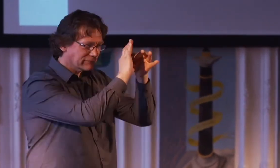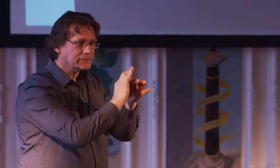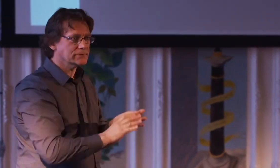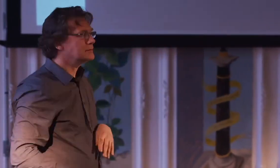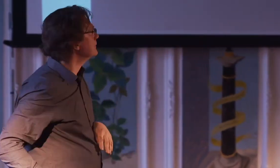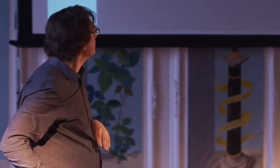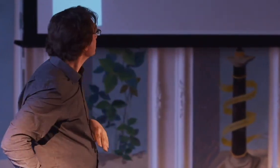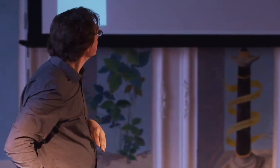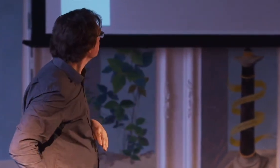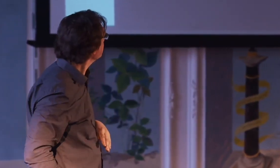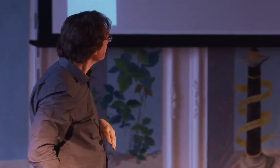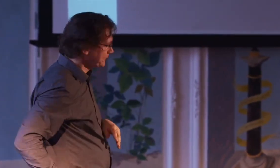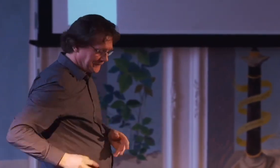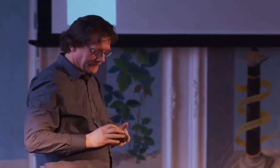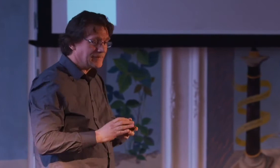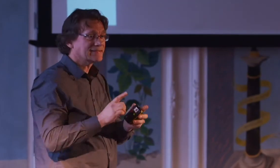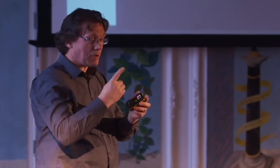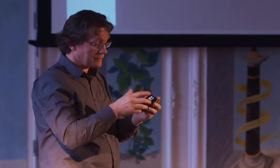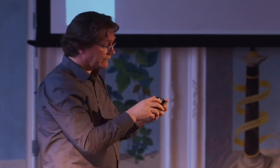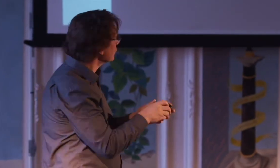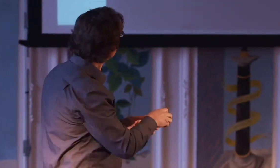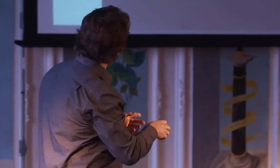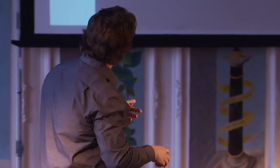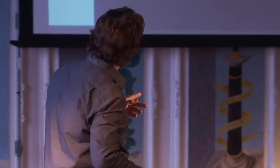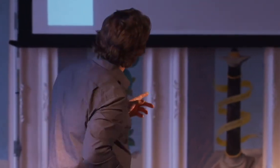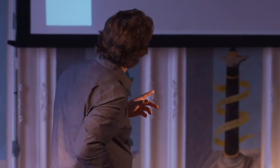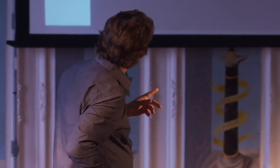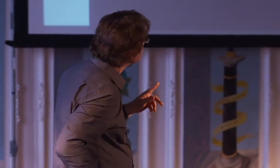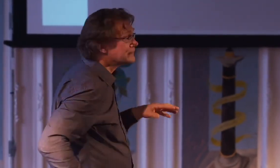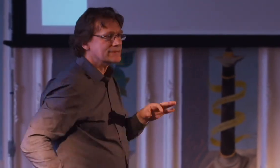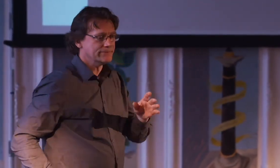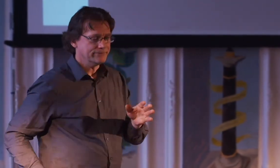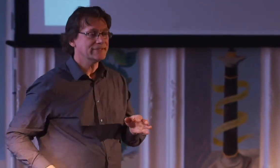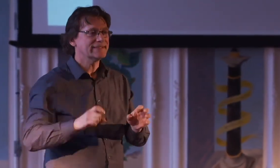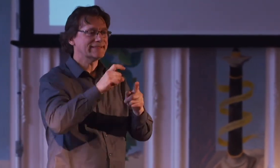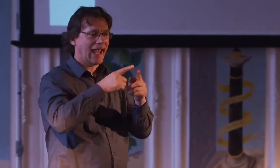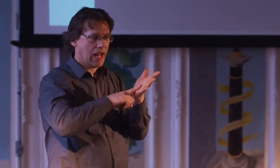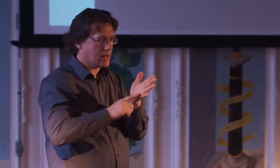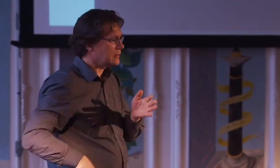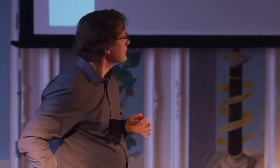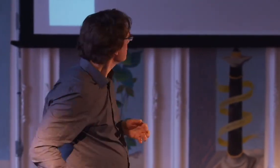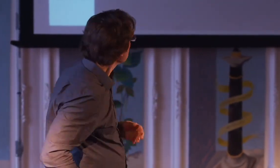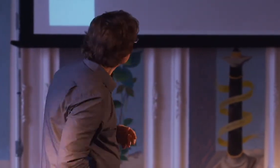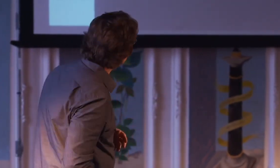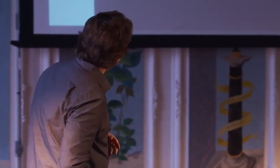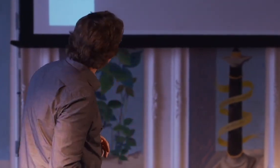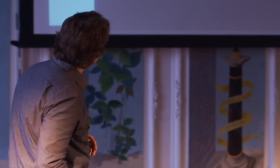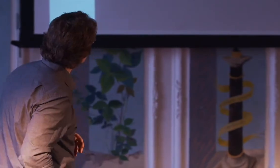of those signs developed based around that root sign. Here's another example. The family of signs